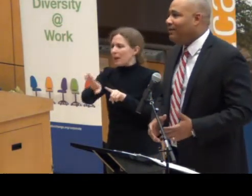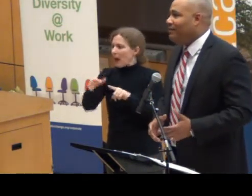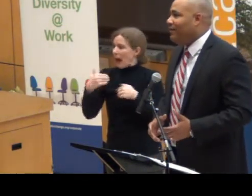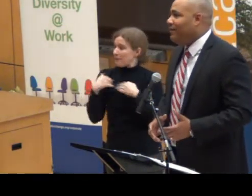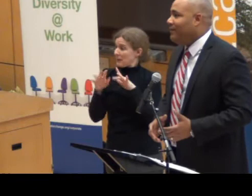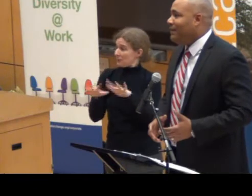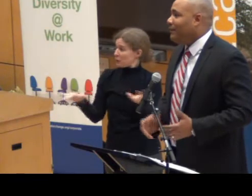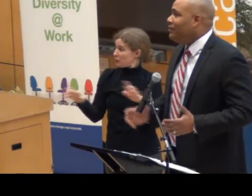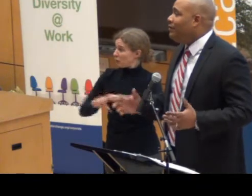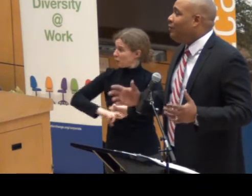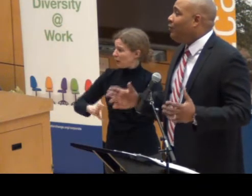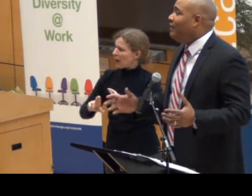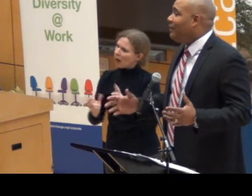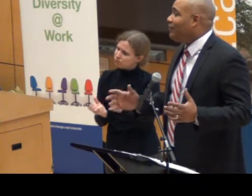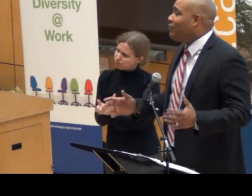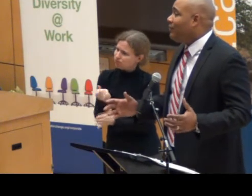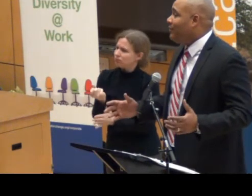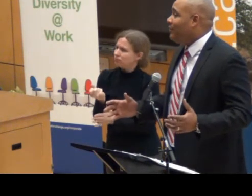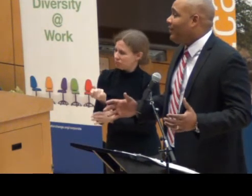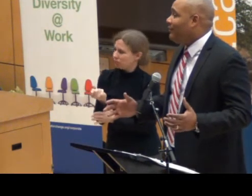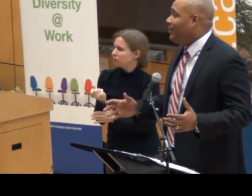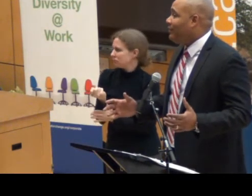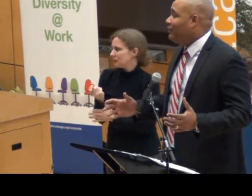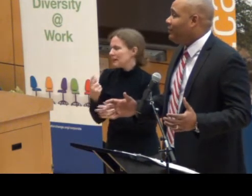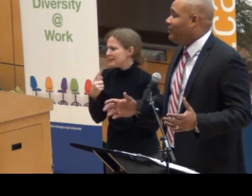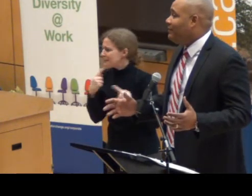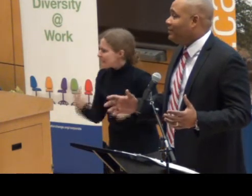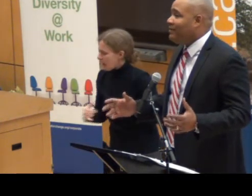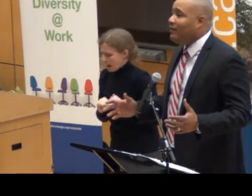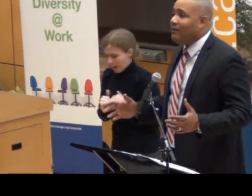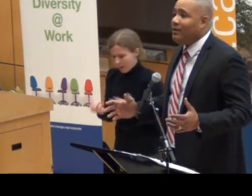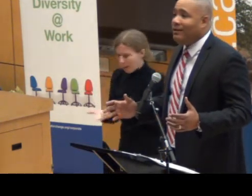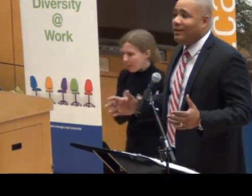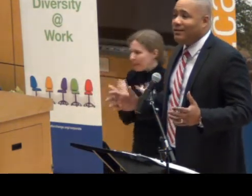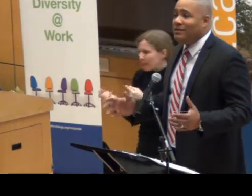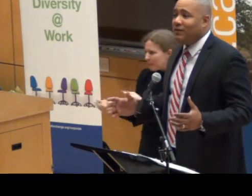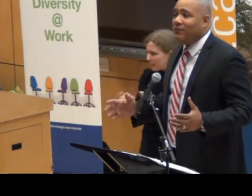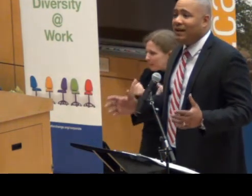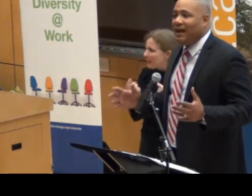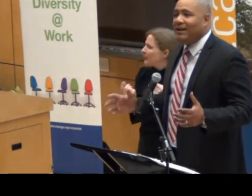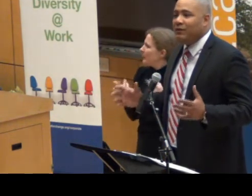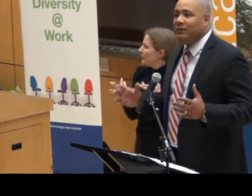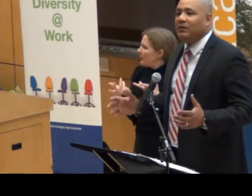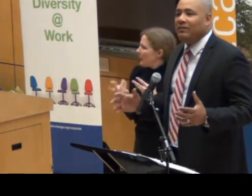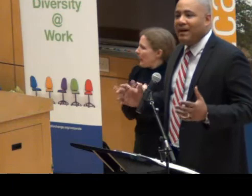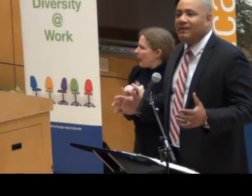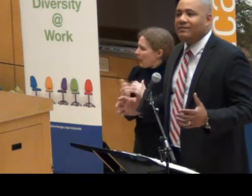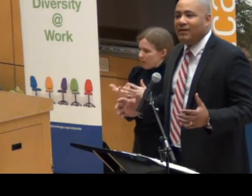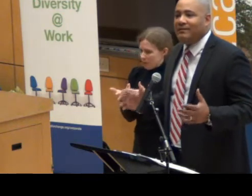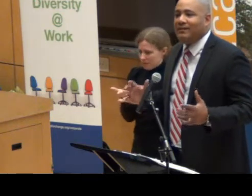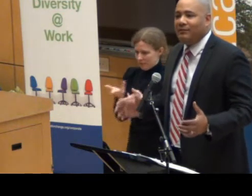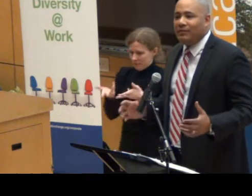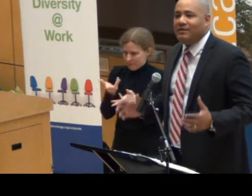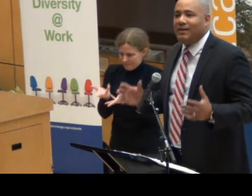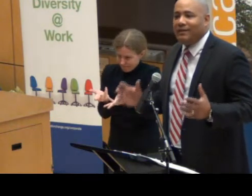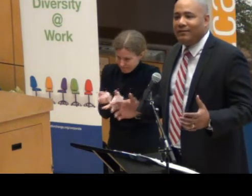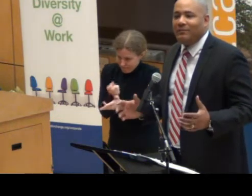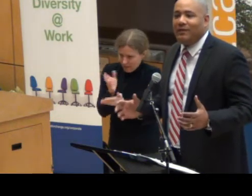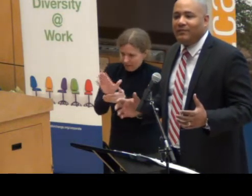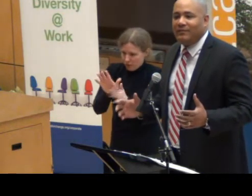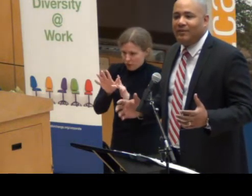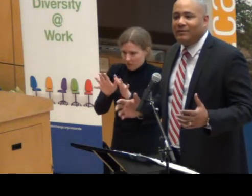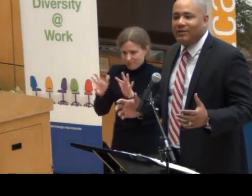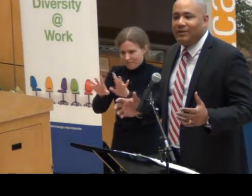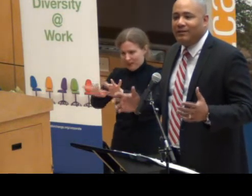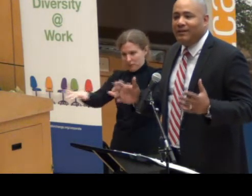is here in Ontario, which is one that I struggle with often, actually, because it's a tough one. It's a tough one. How do you fully maximize the diversity here